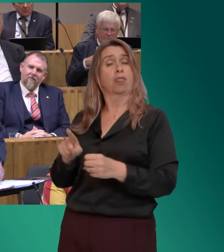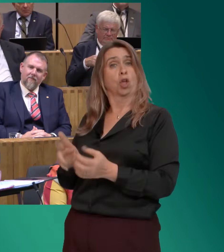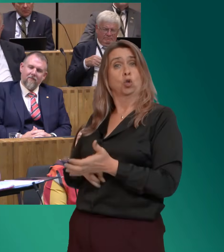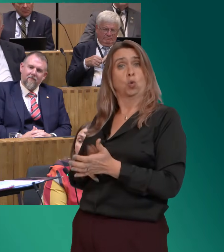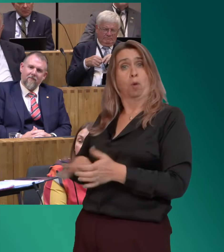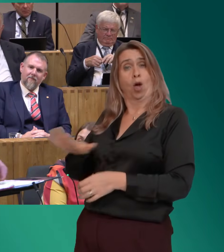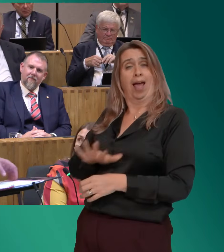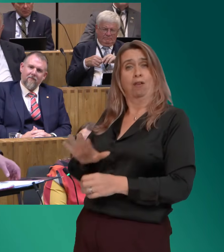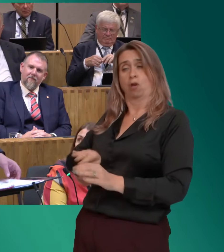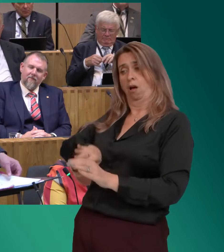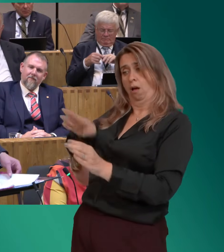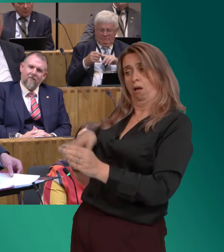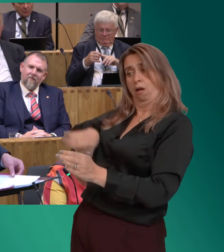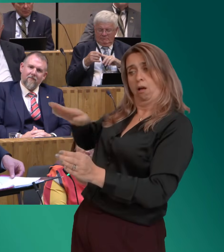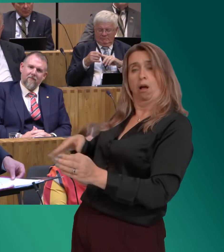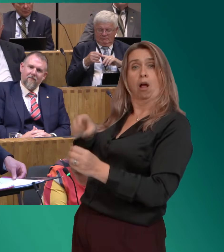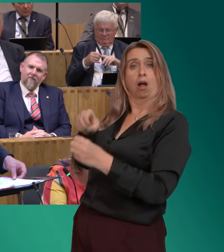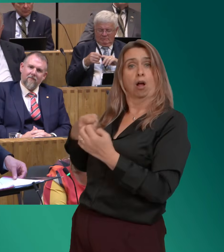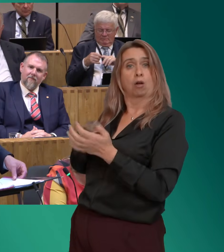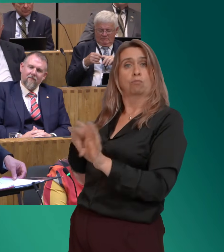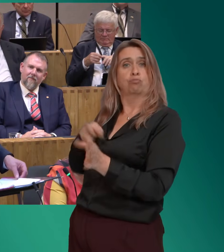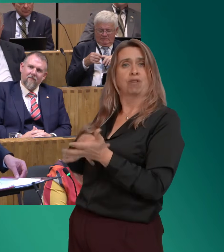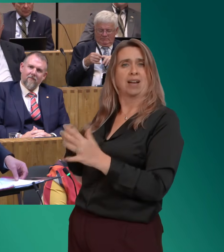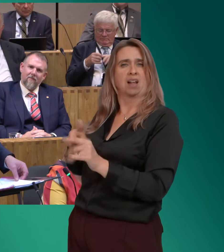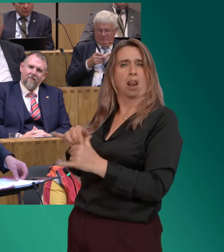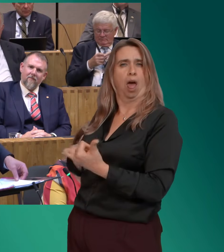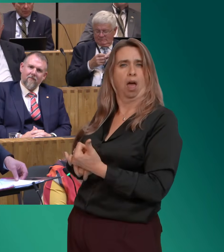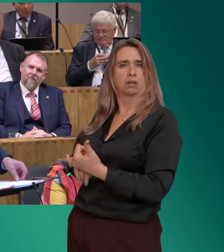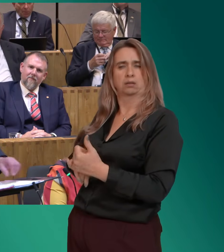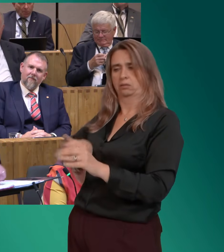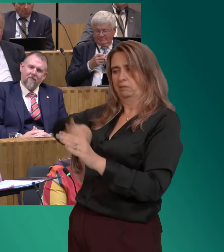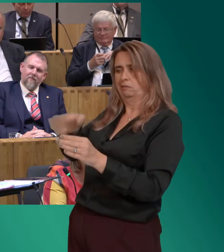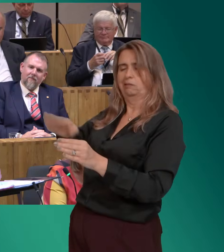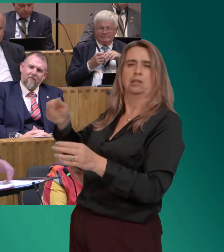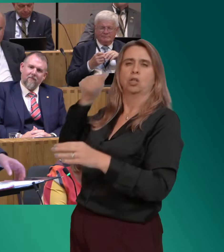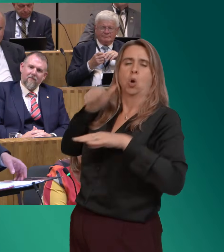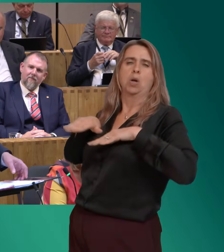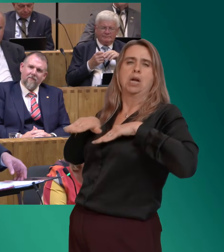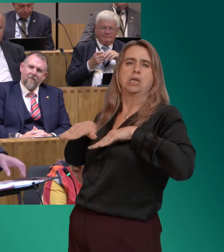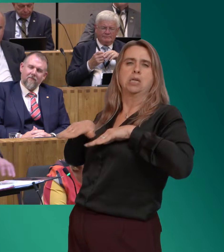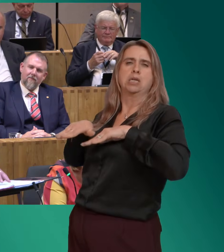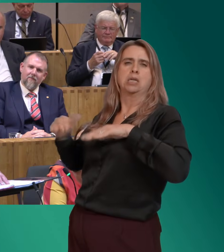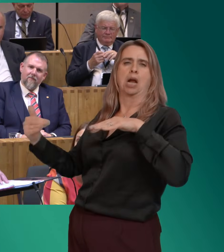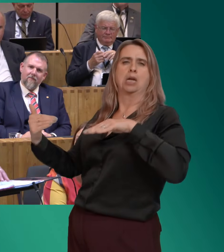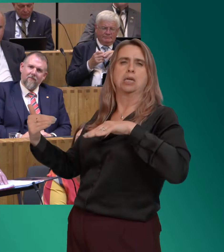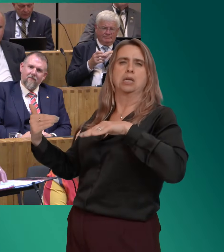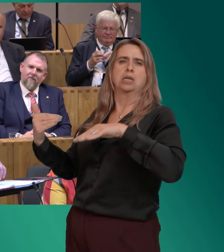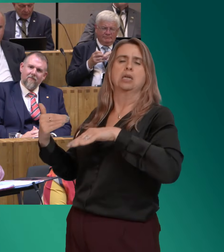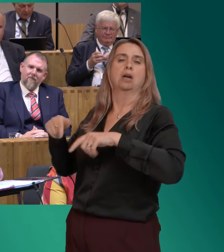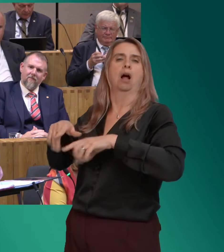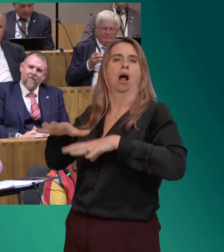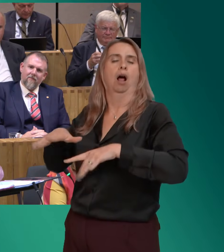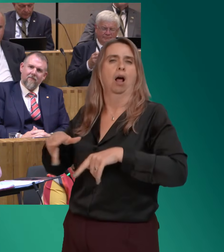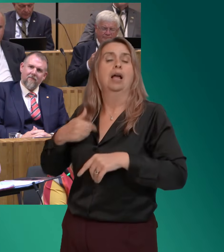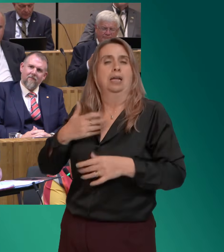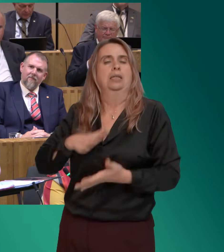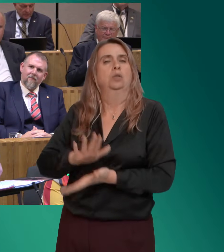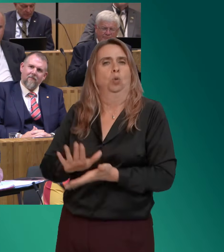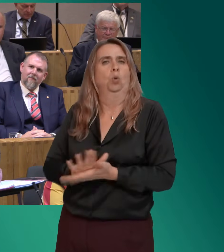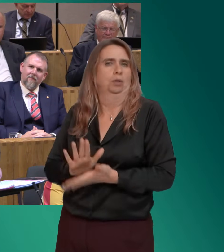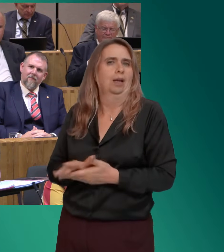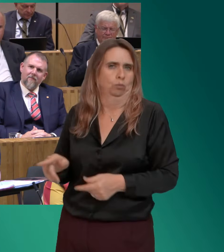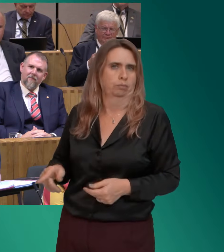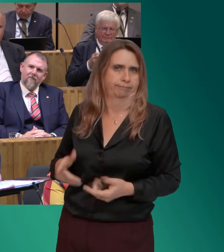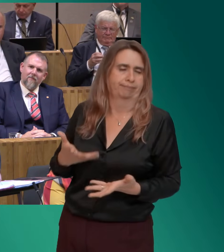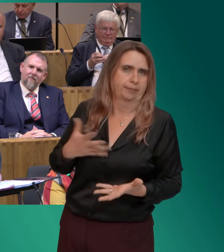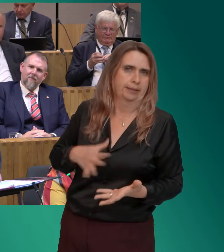tunnels are a well-known bottleneck and an economic constraint for Wales. And it's clear that action is needed to address congestion on